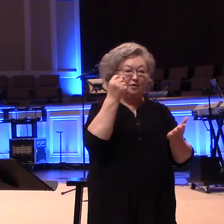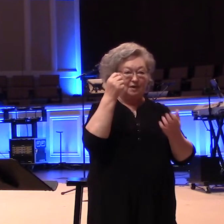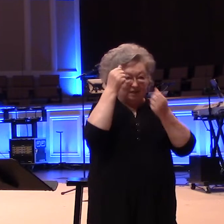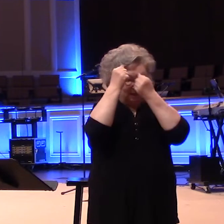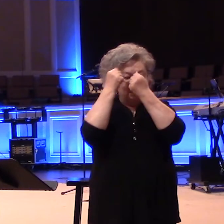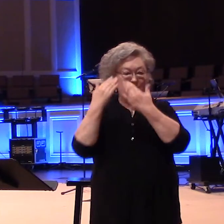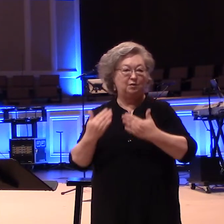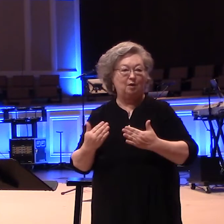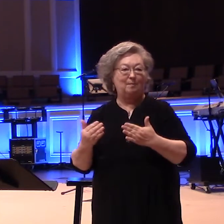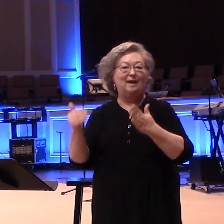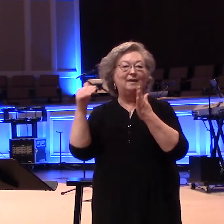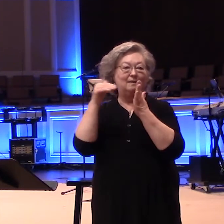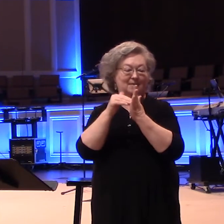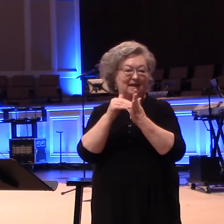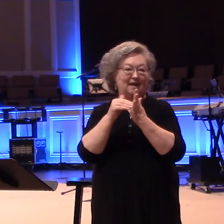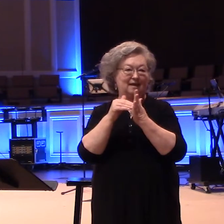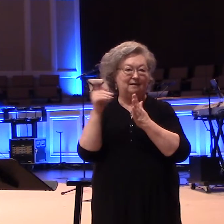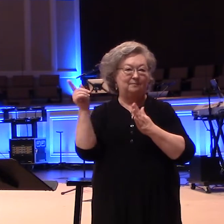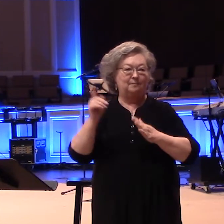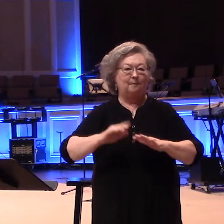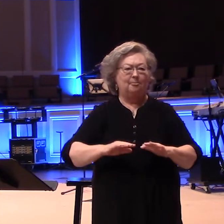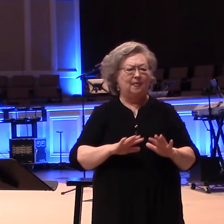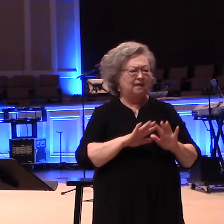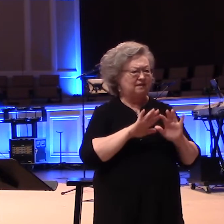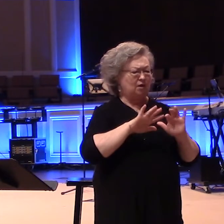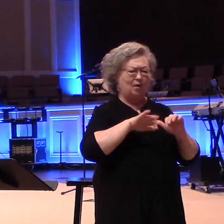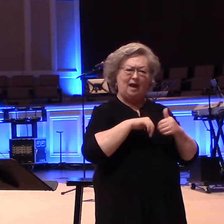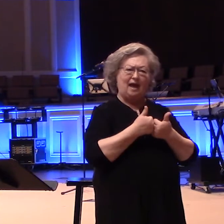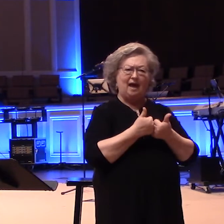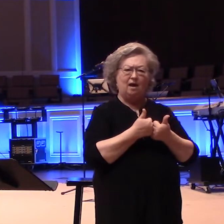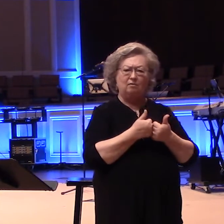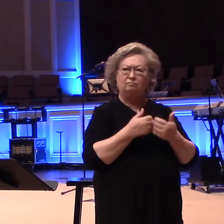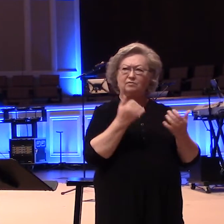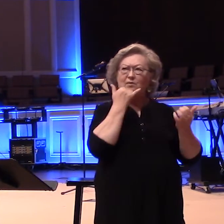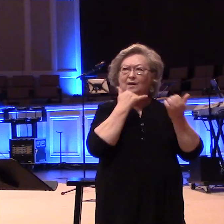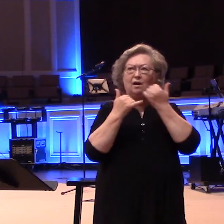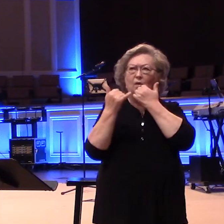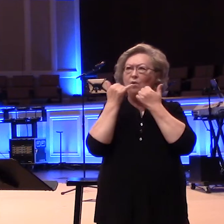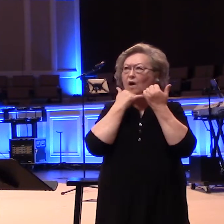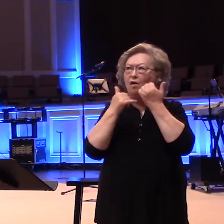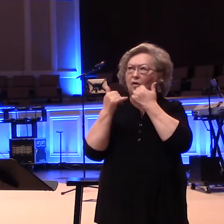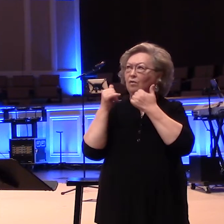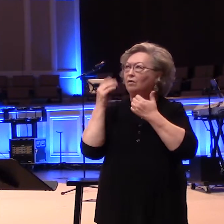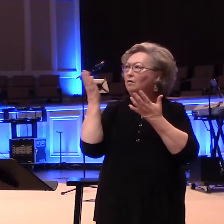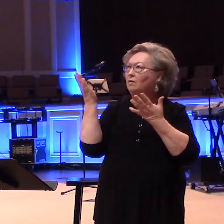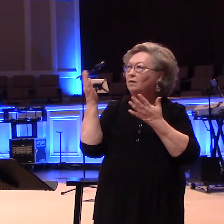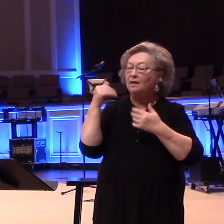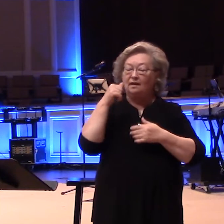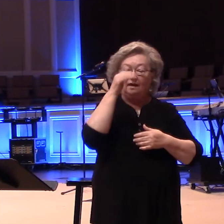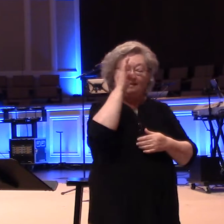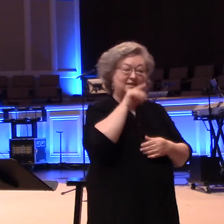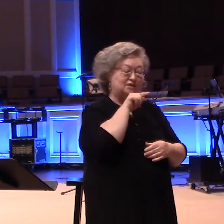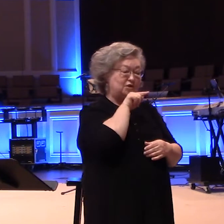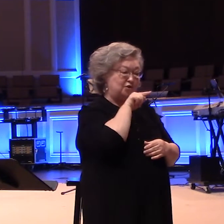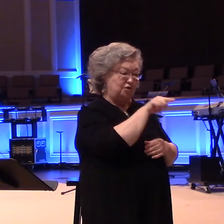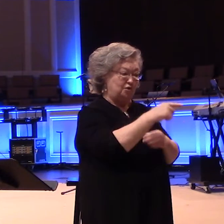say. And so the people say, well, how have we blown it? How have we messed up? And God says, it's easy. You're robbing me. I've asked you for 10%,